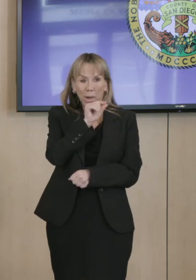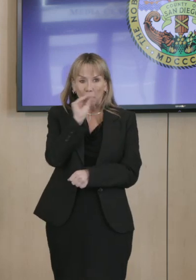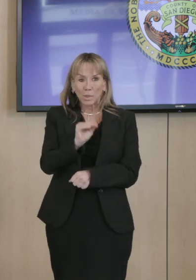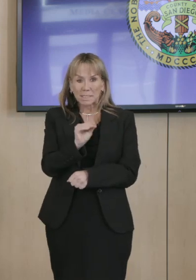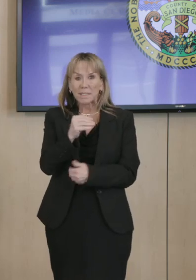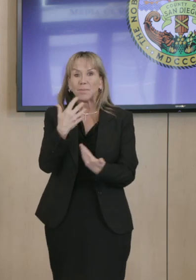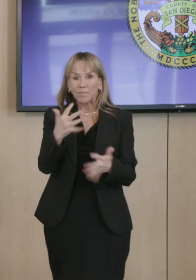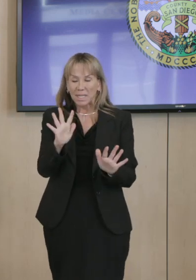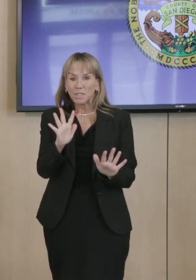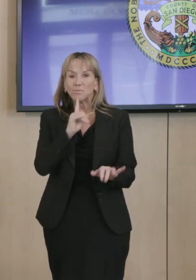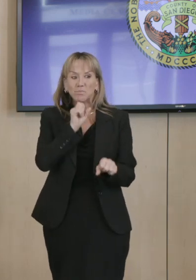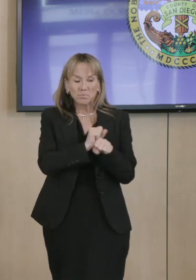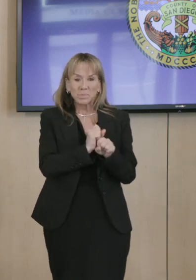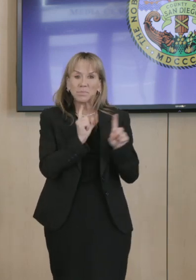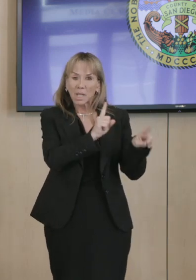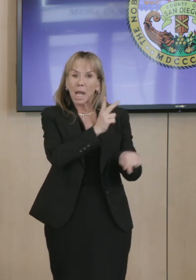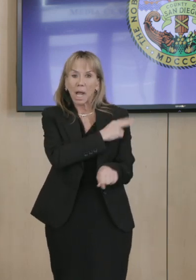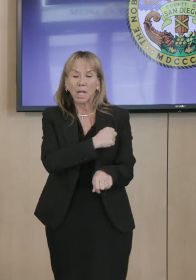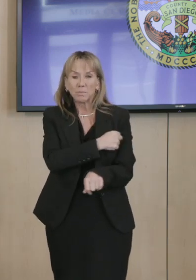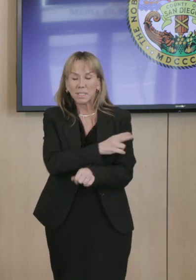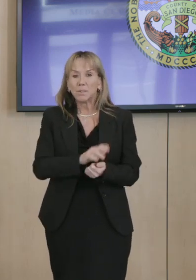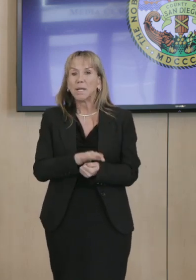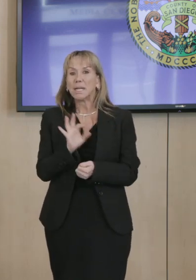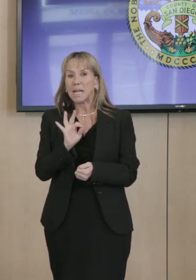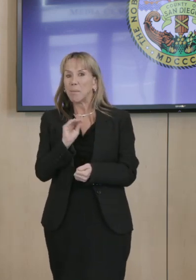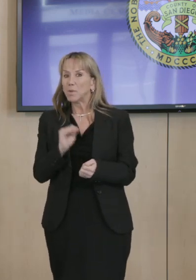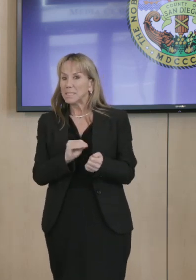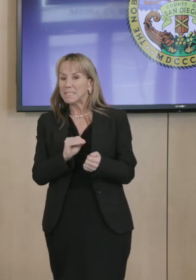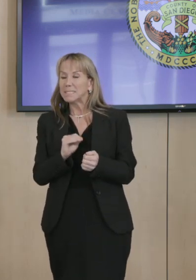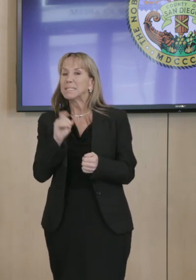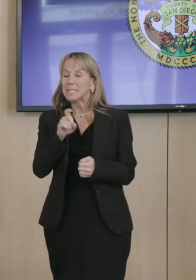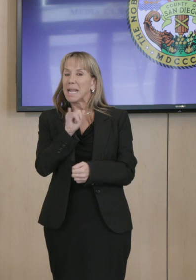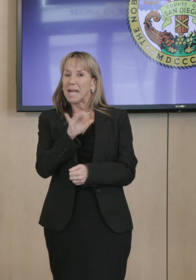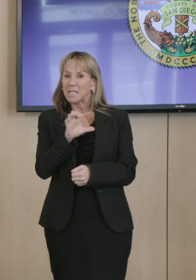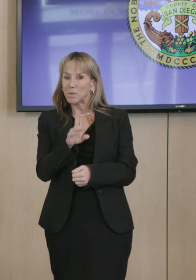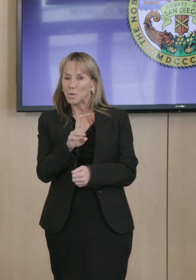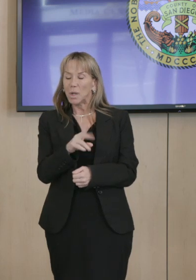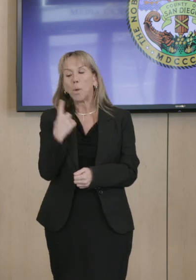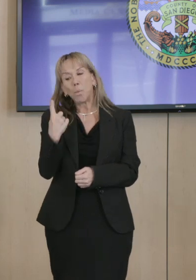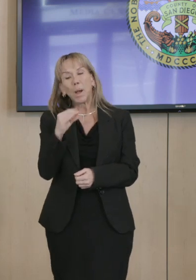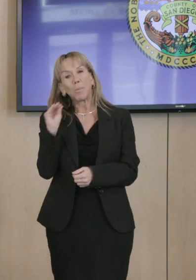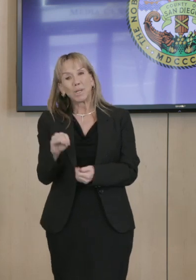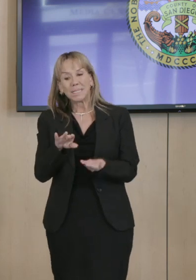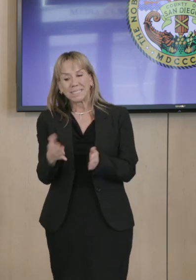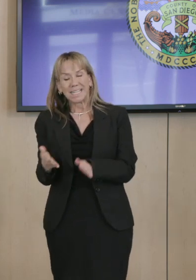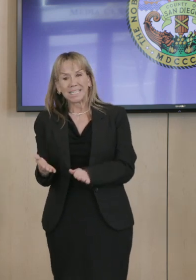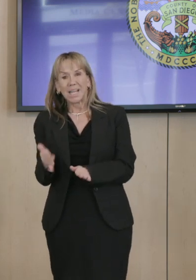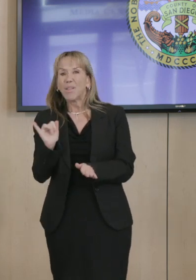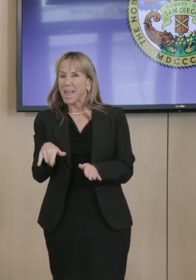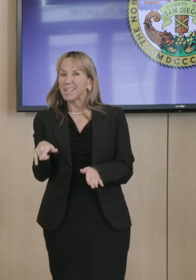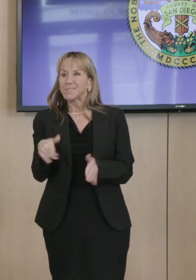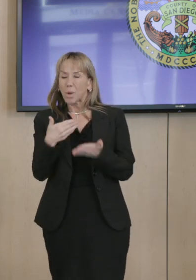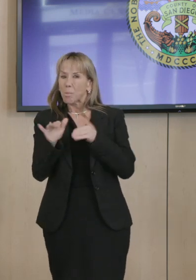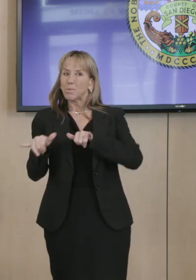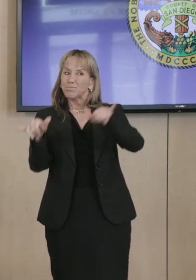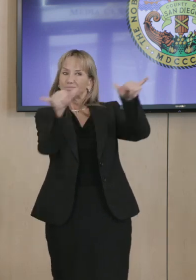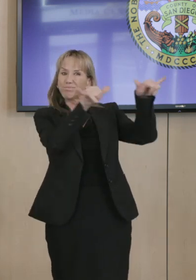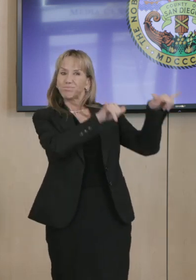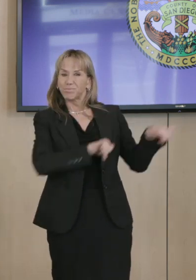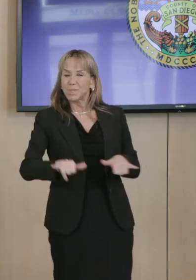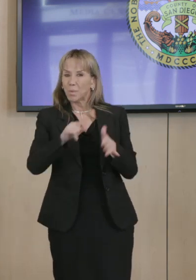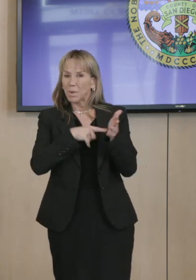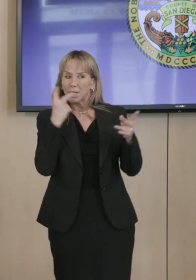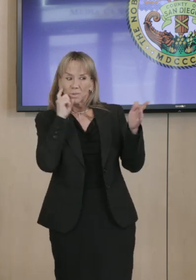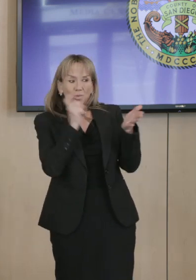hospitalized, about 9% needing intensive care, and about 1% deaths. That's actually very consistent with what's being seen in other parts